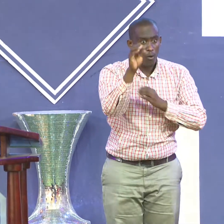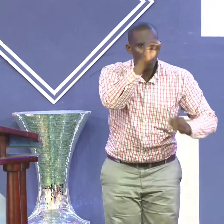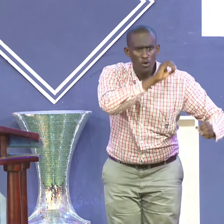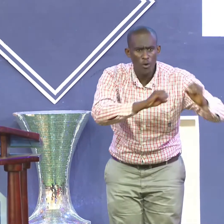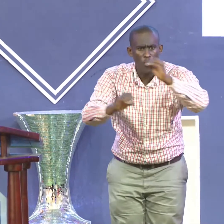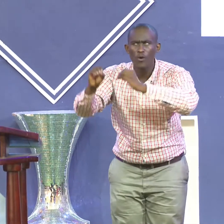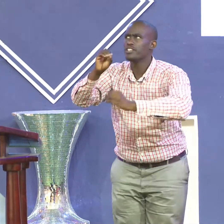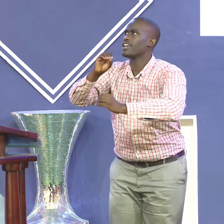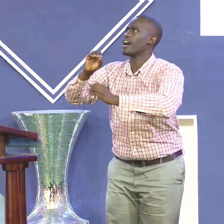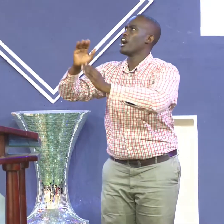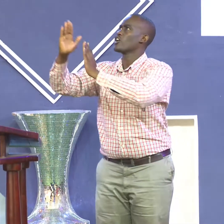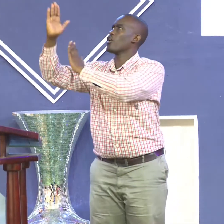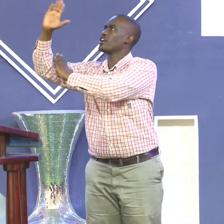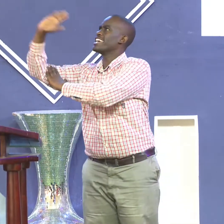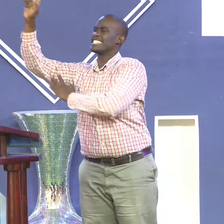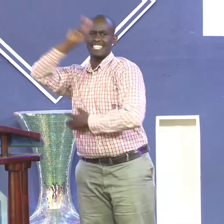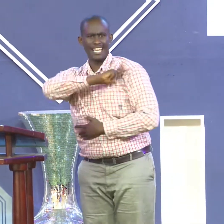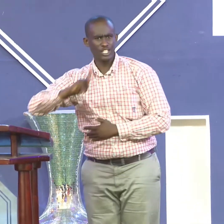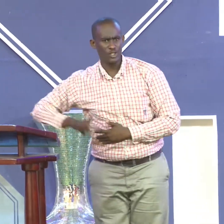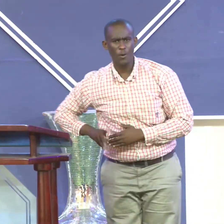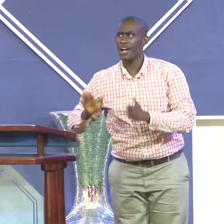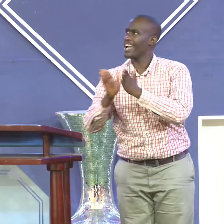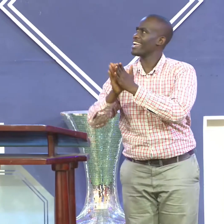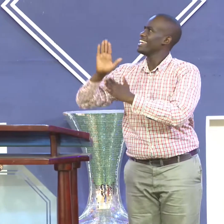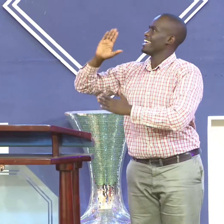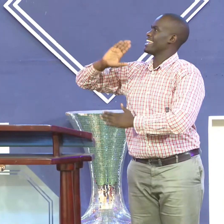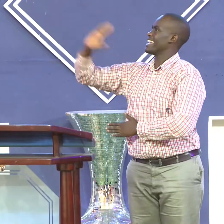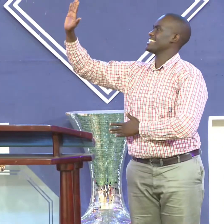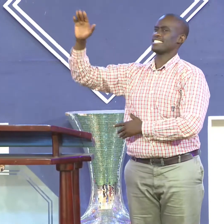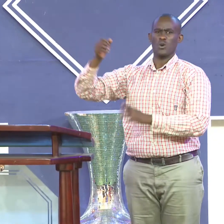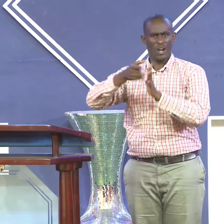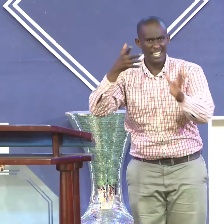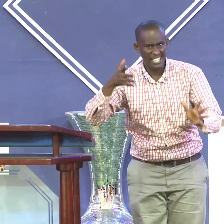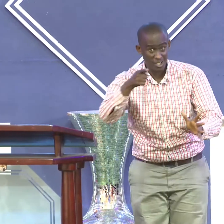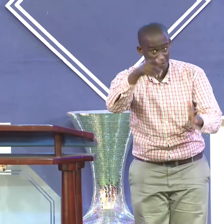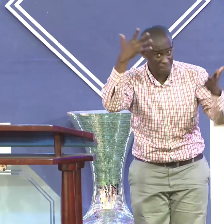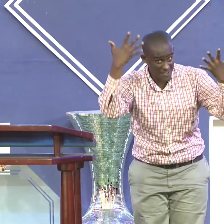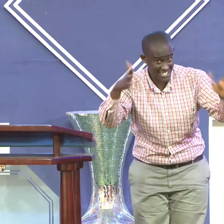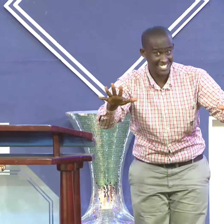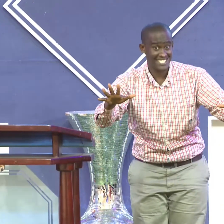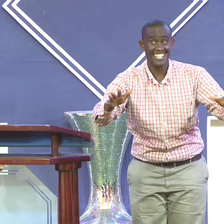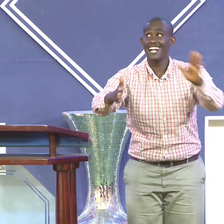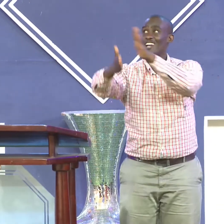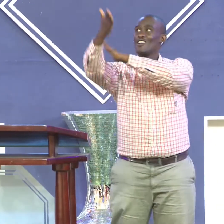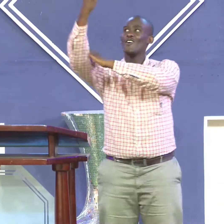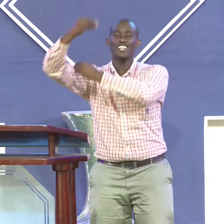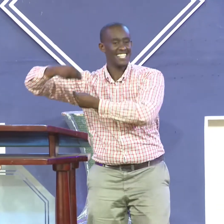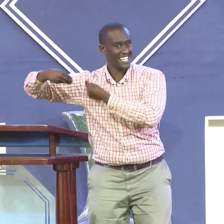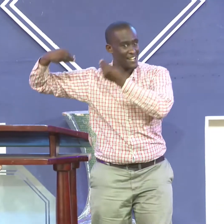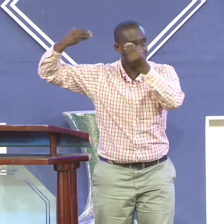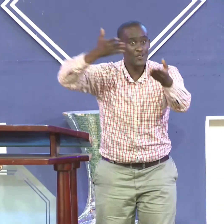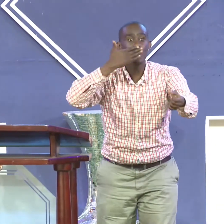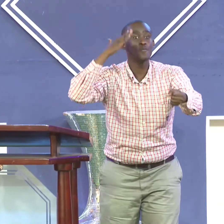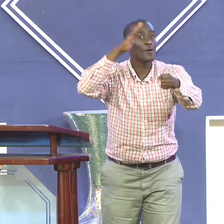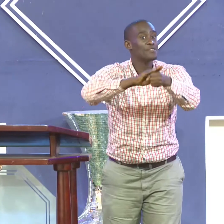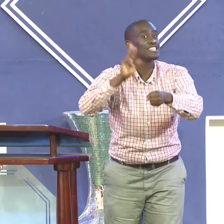will. In seeking after his kingdom and his righteousness. After doing that, he will give you